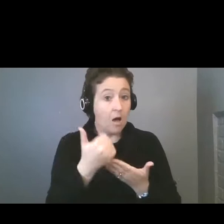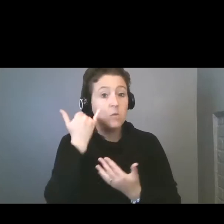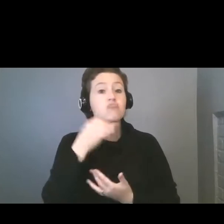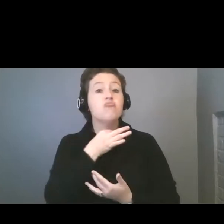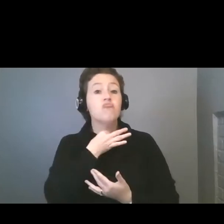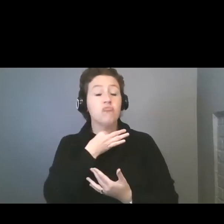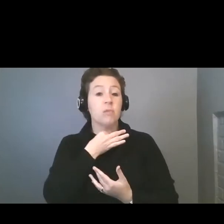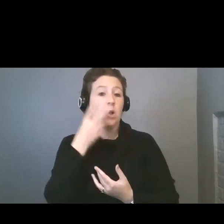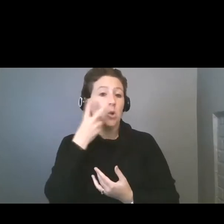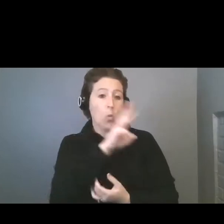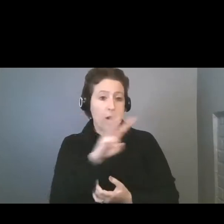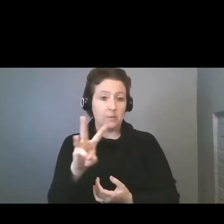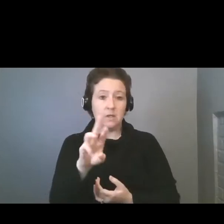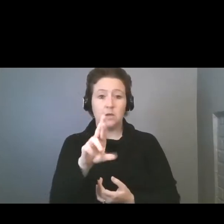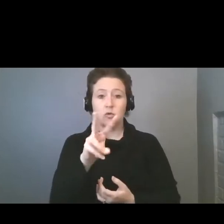our website,